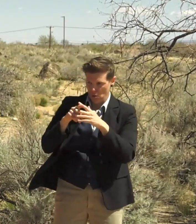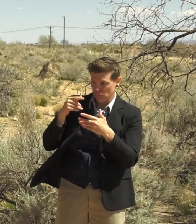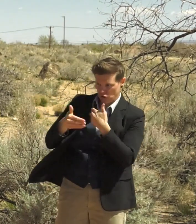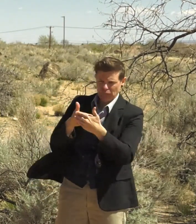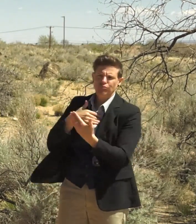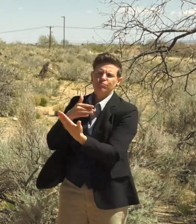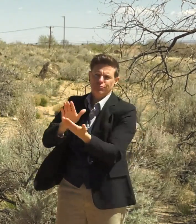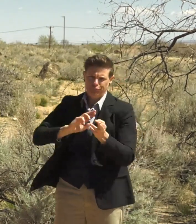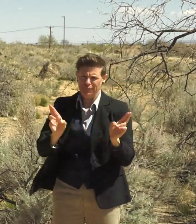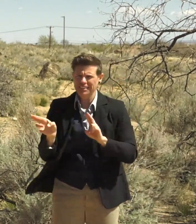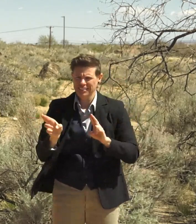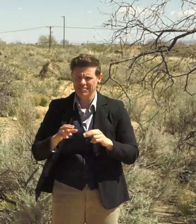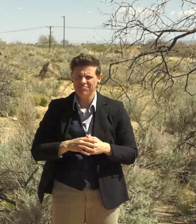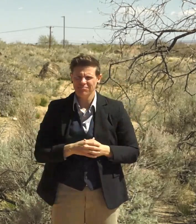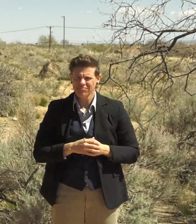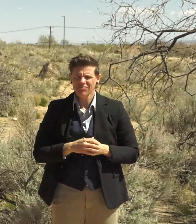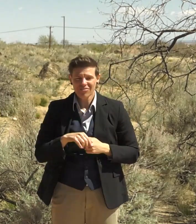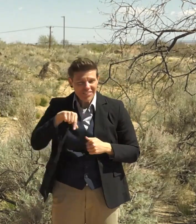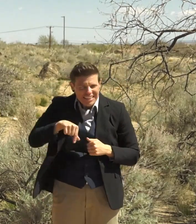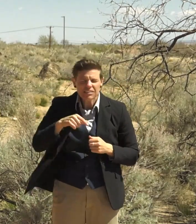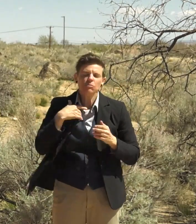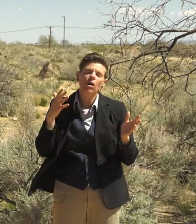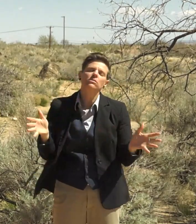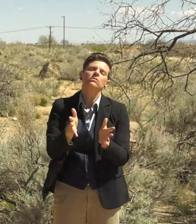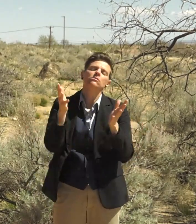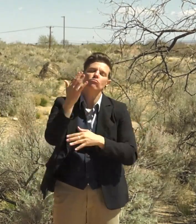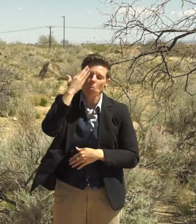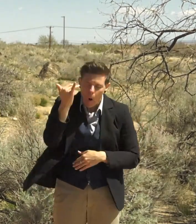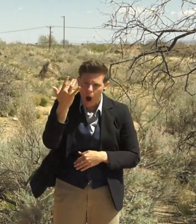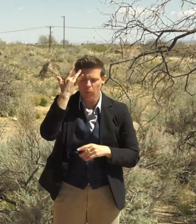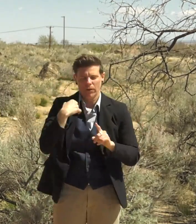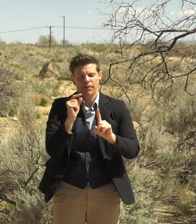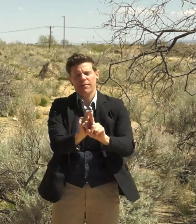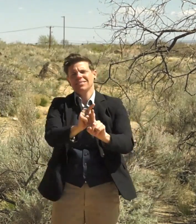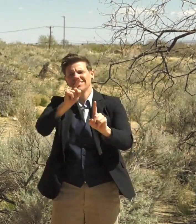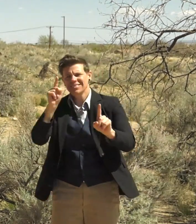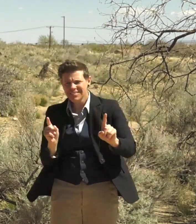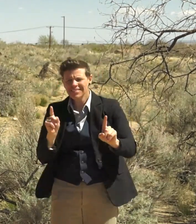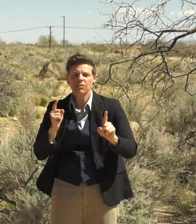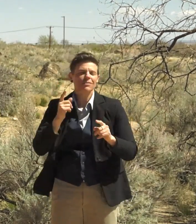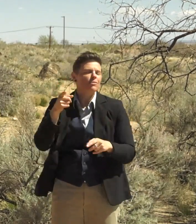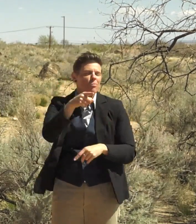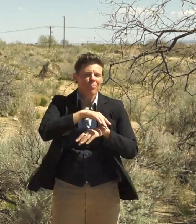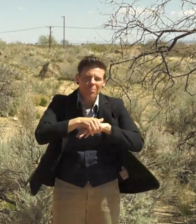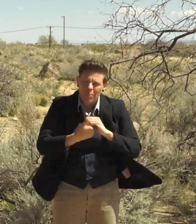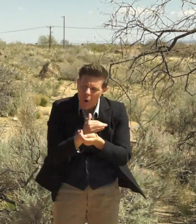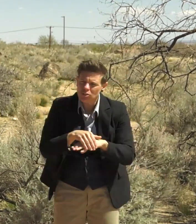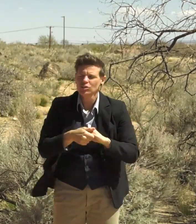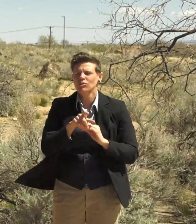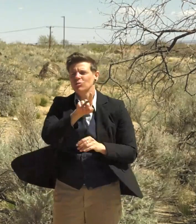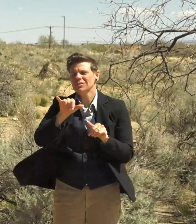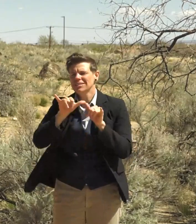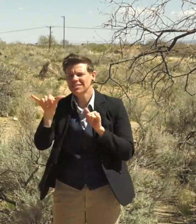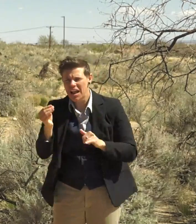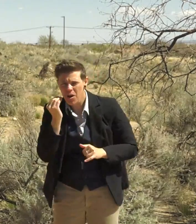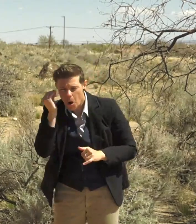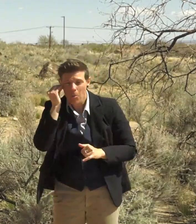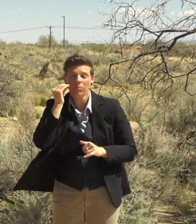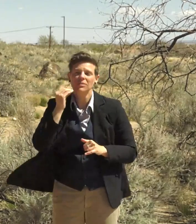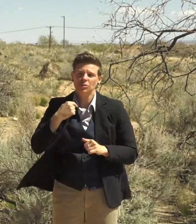important. This is why what we're asking everybody to do in terms of their hygiene, in terms of staying home, is such a relevant thing for us.